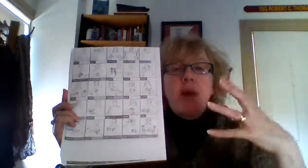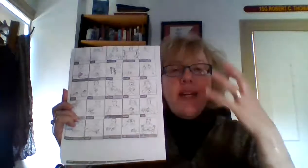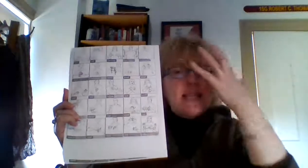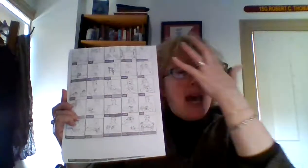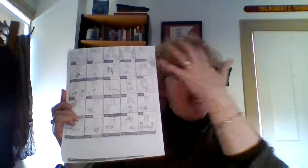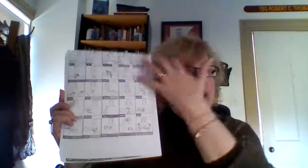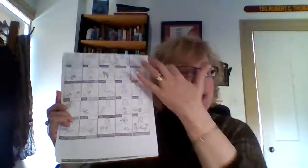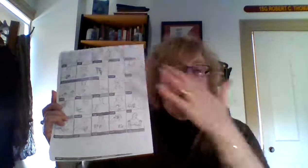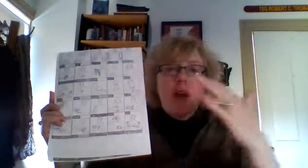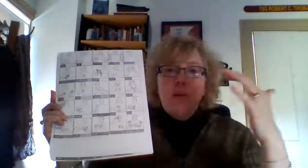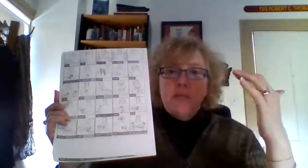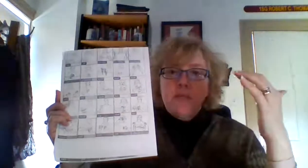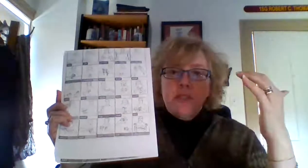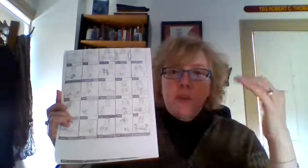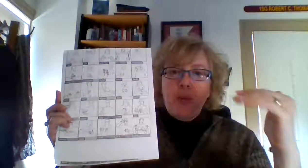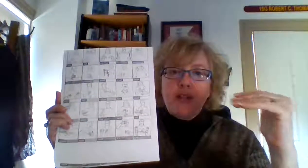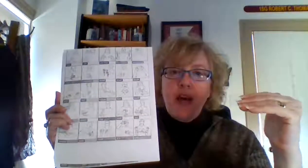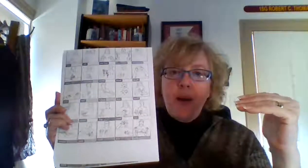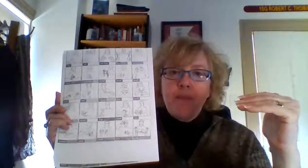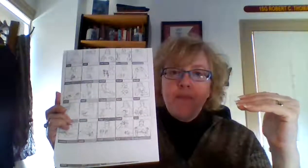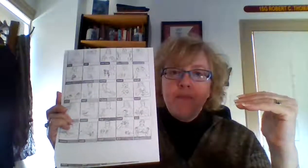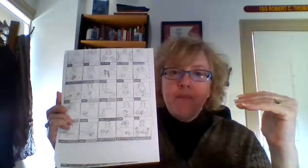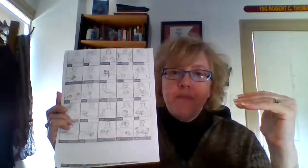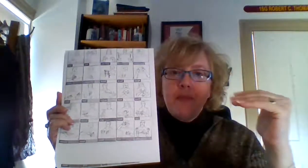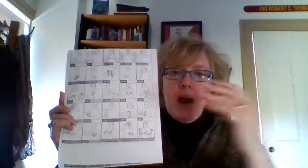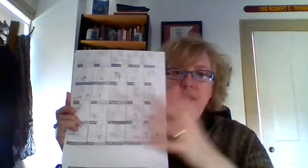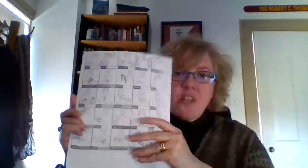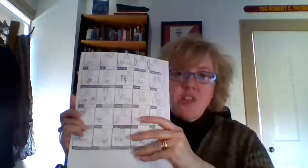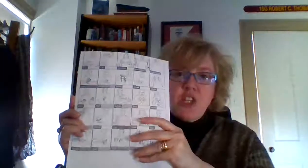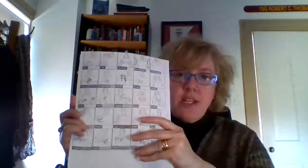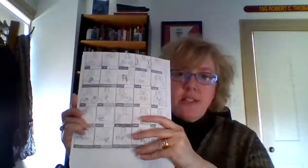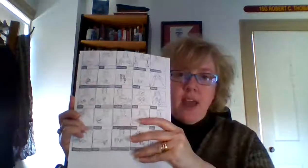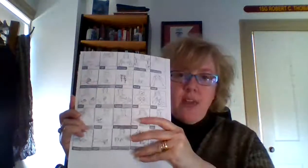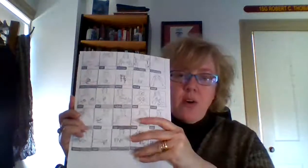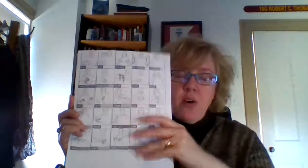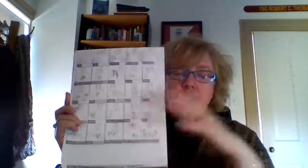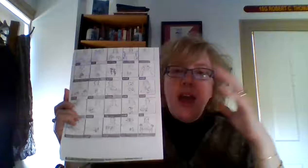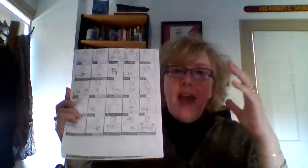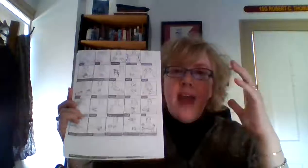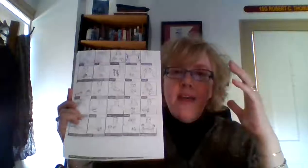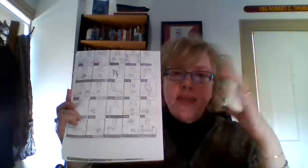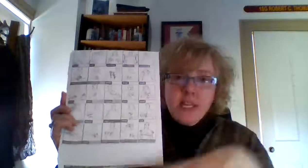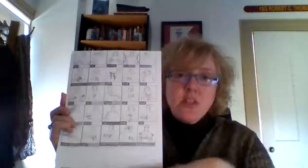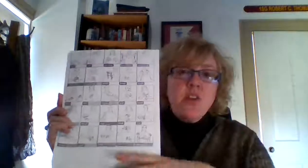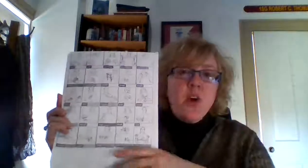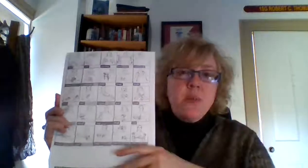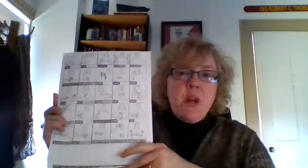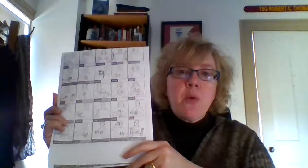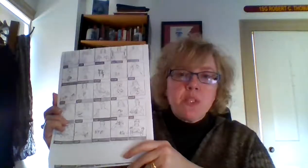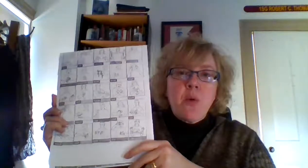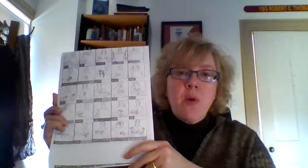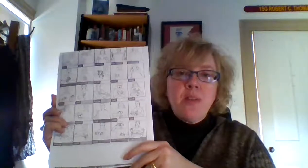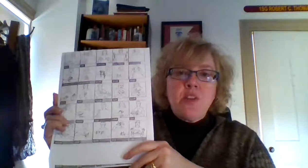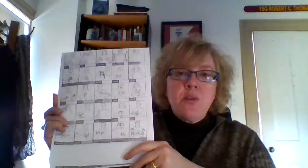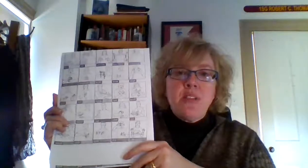I decided to put them on this sheet together. These are the verbs that are most important that you need to